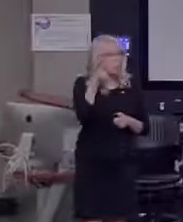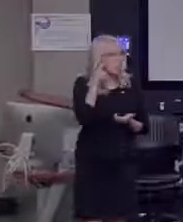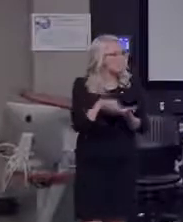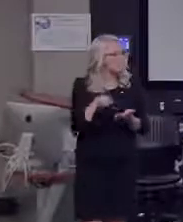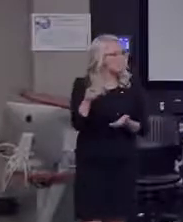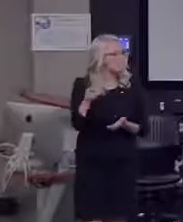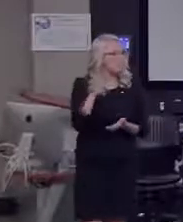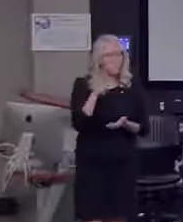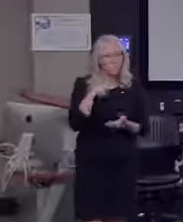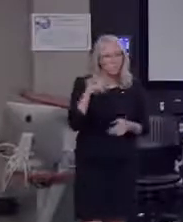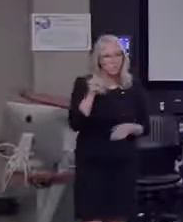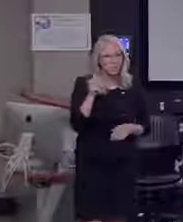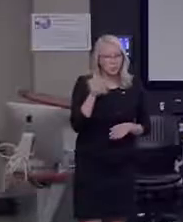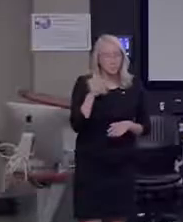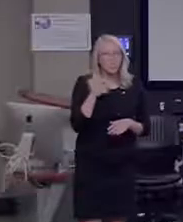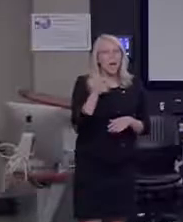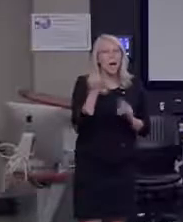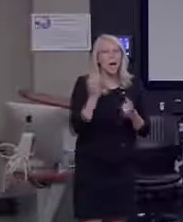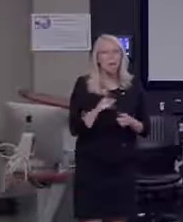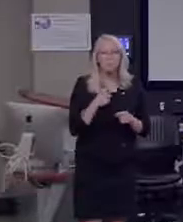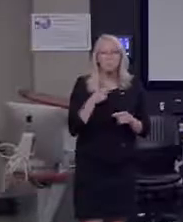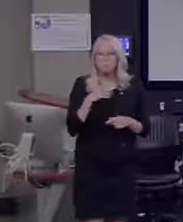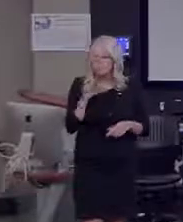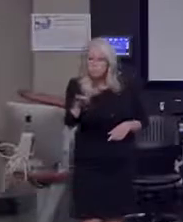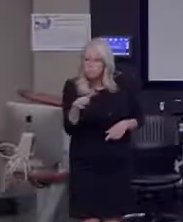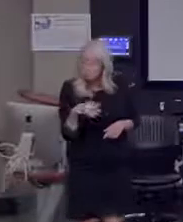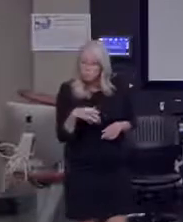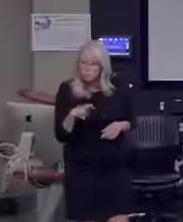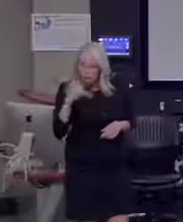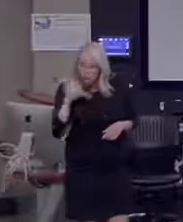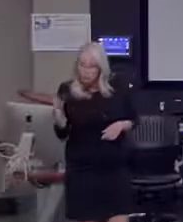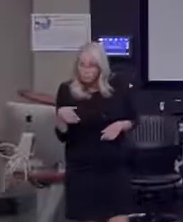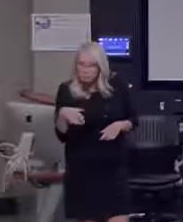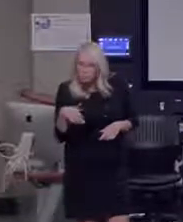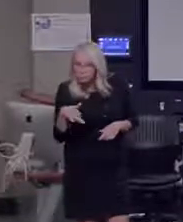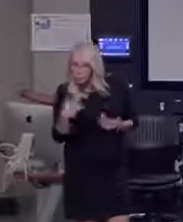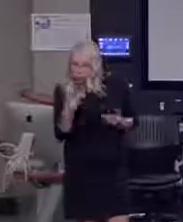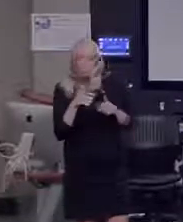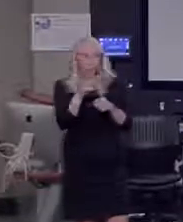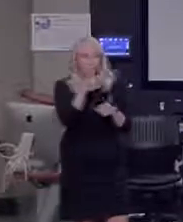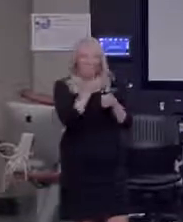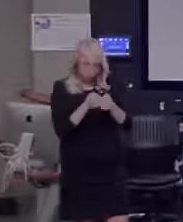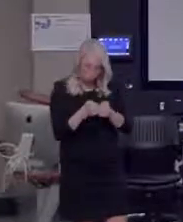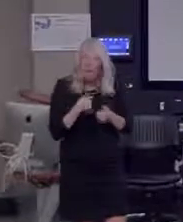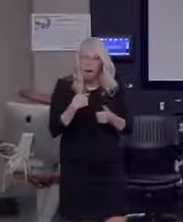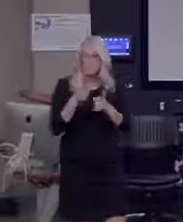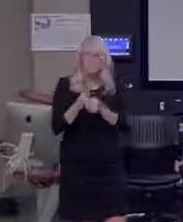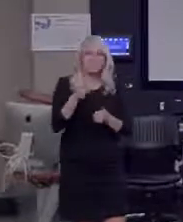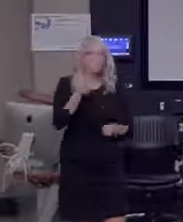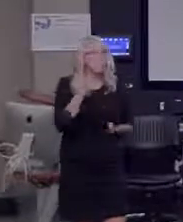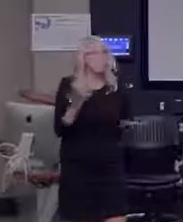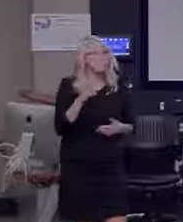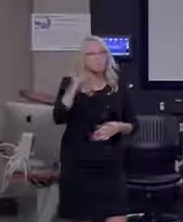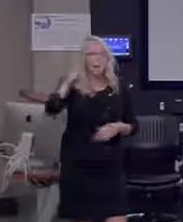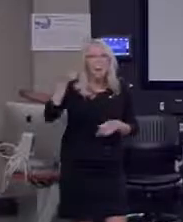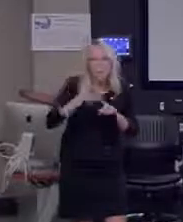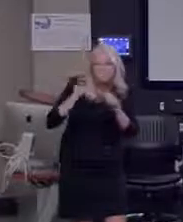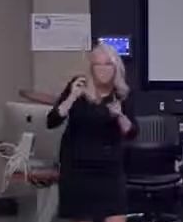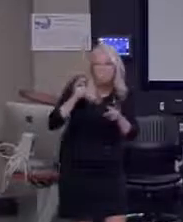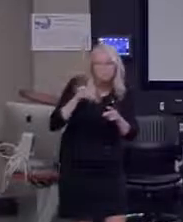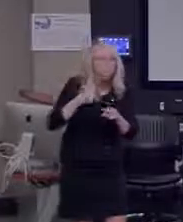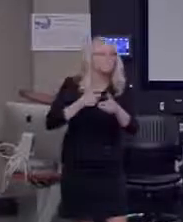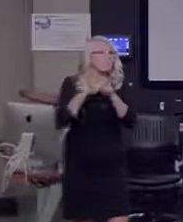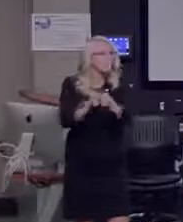weeks ago is I texted him, and I said, hi from mom, other side of table. At any rate, it's a great